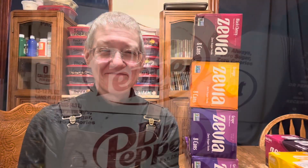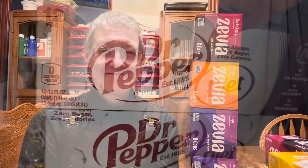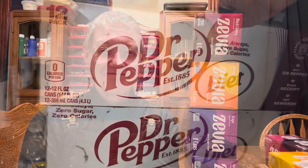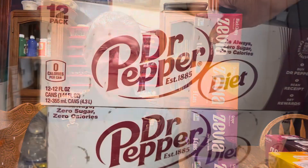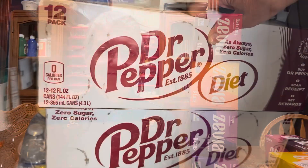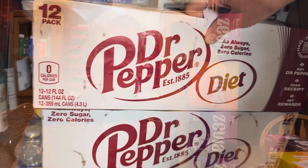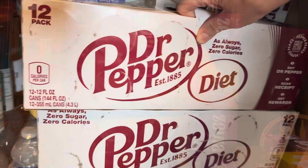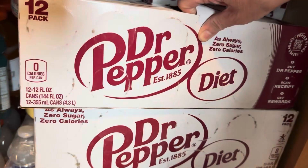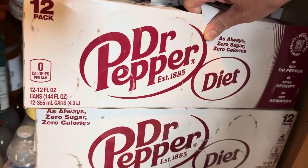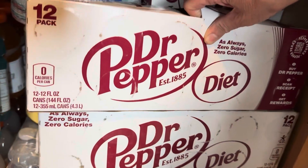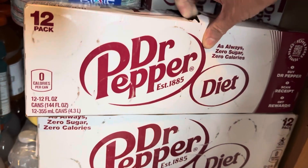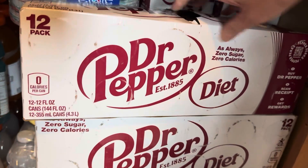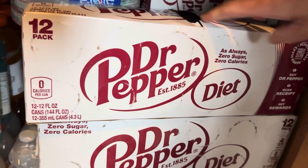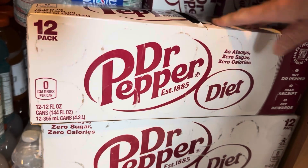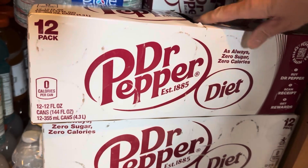keto.